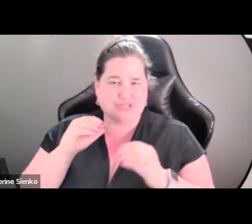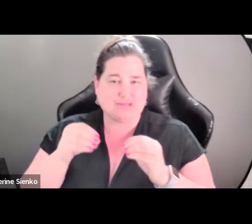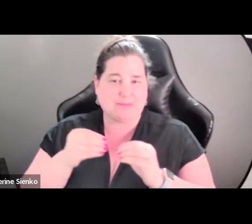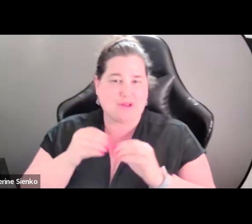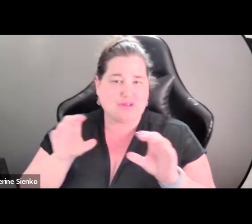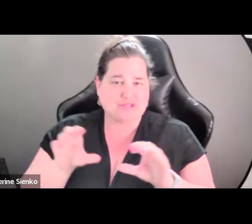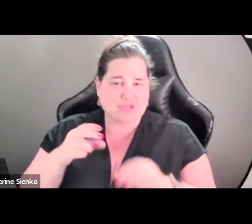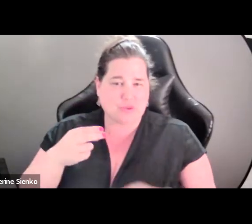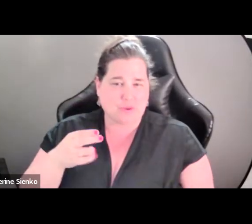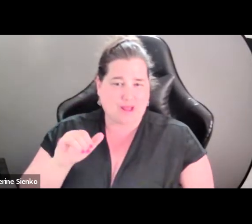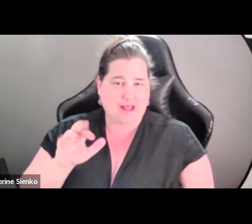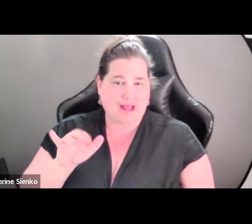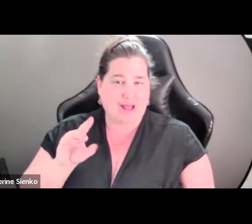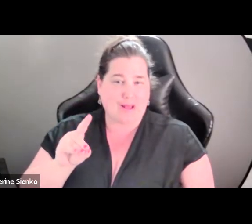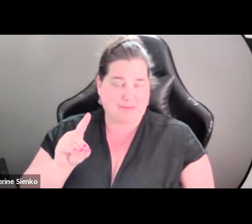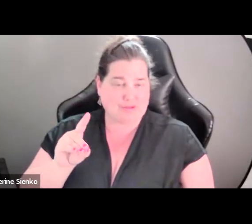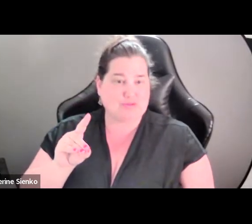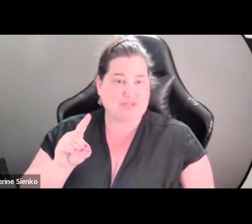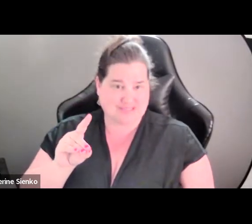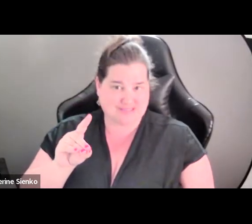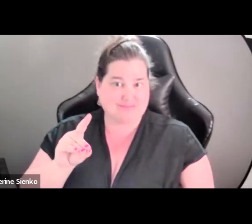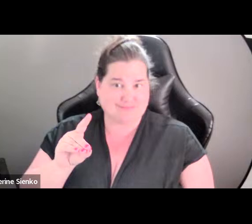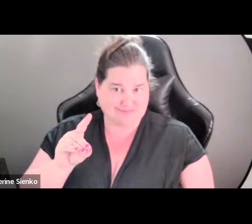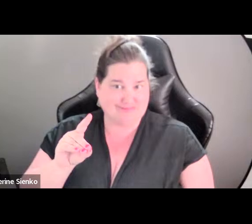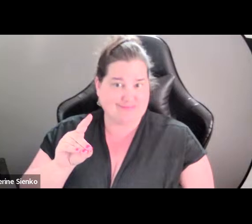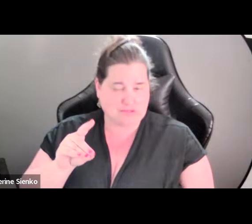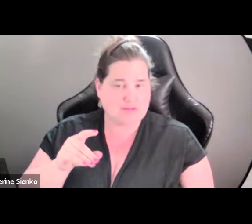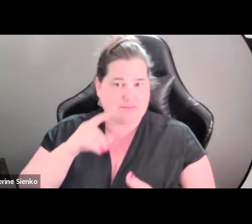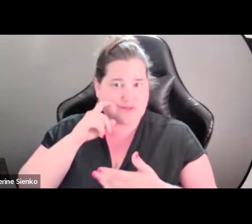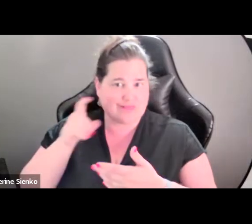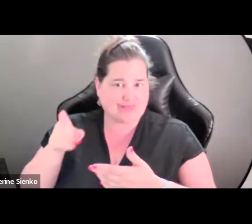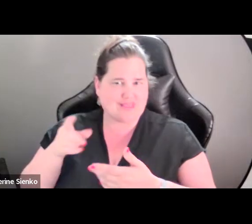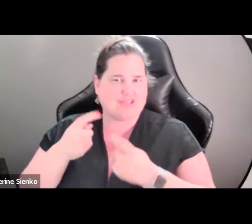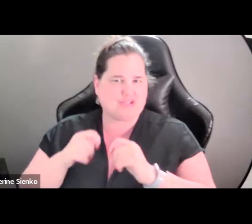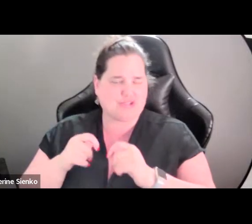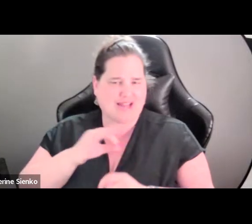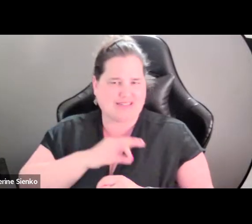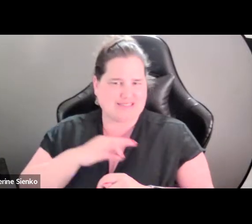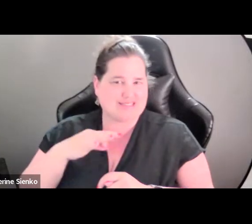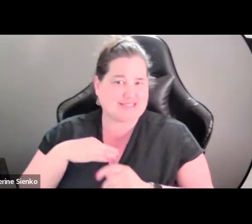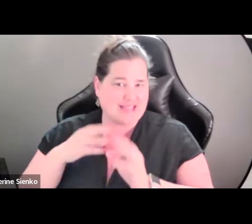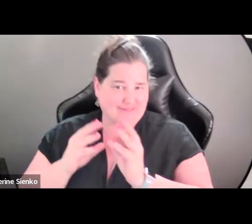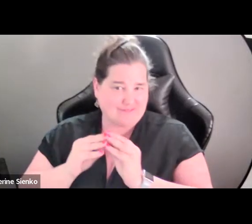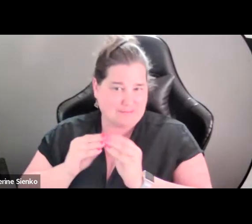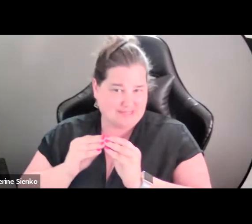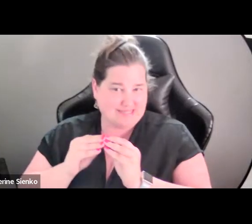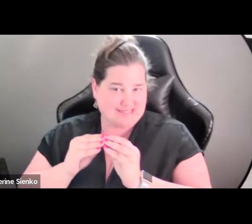that ACDHH is currently facing by doing the hybrid approach.